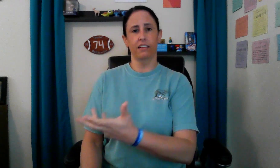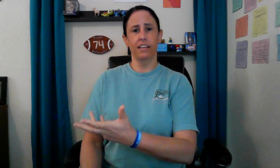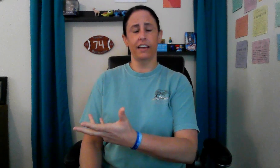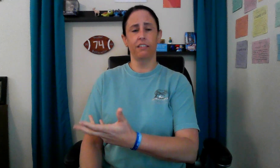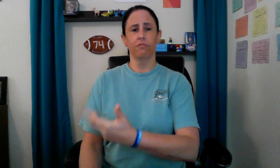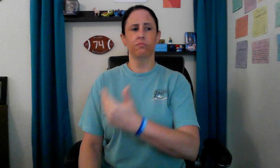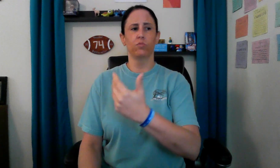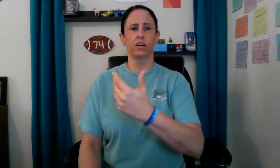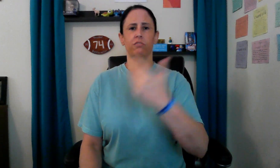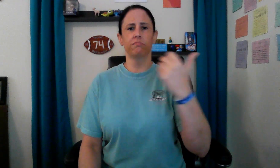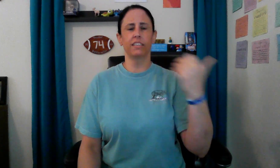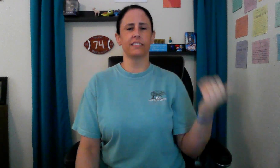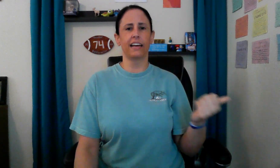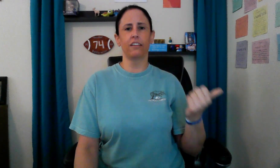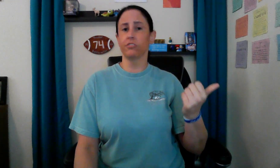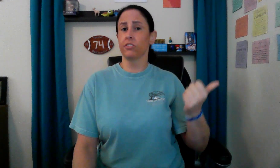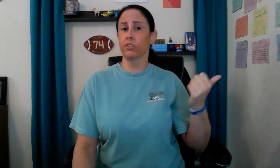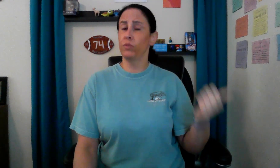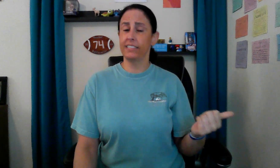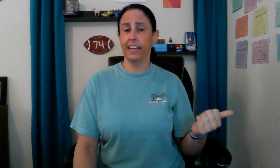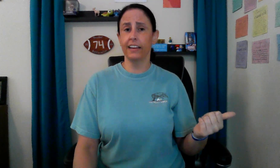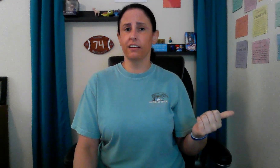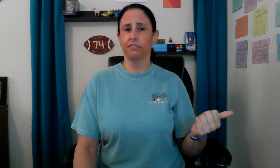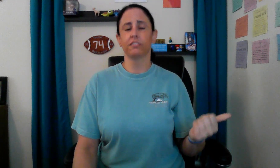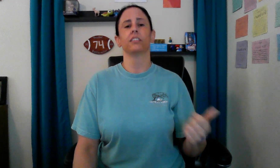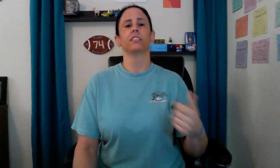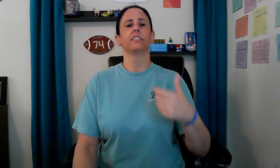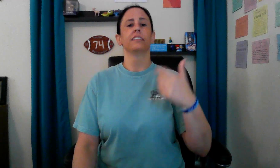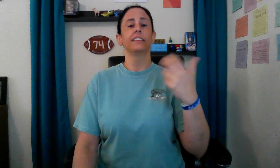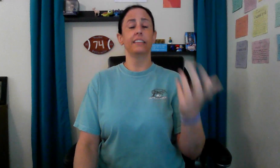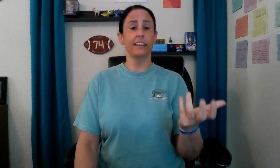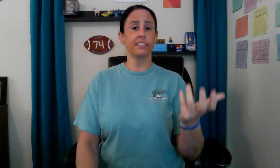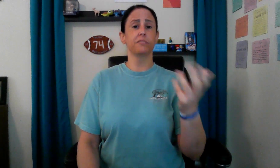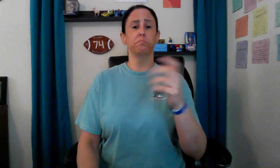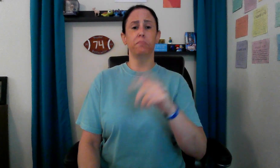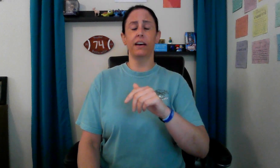LA. Well, isn't that also Louisiana? Yes, but